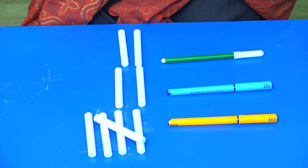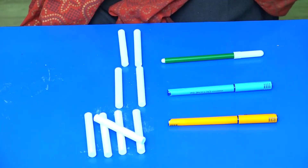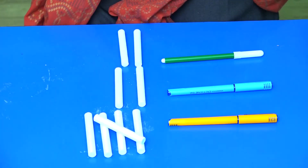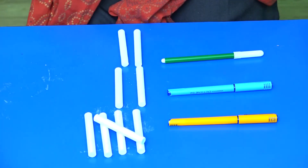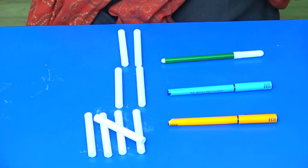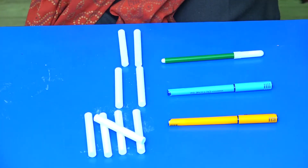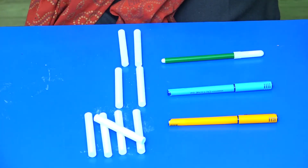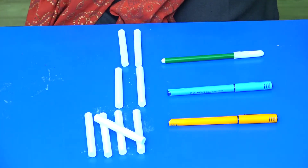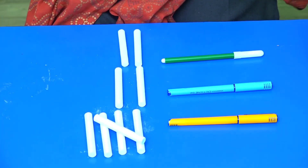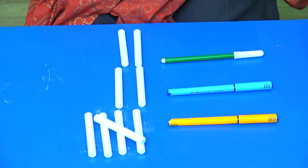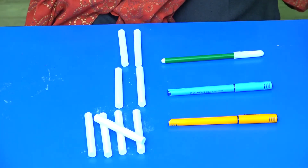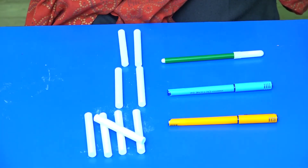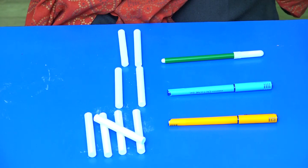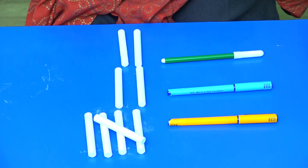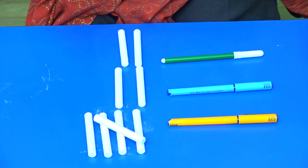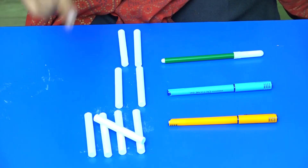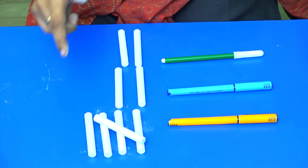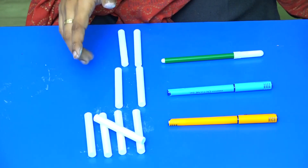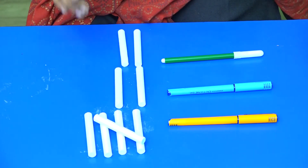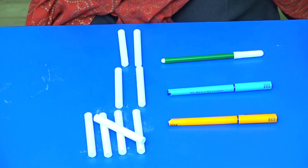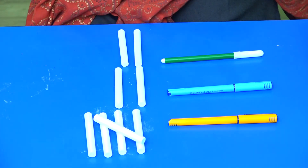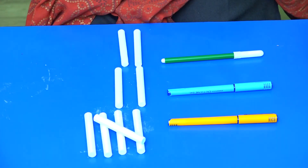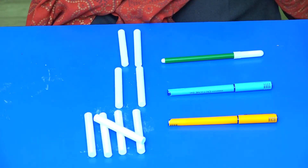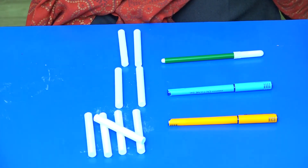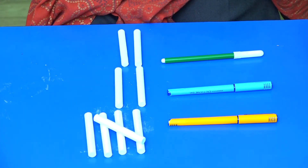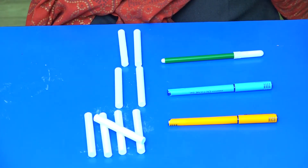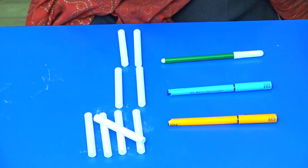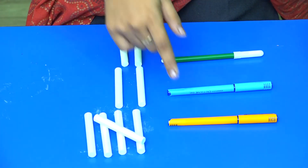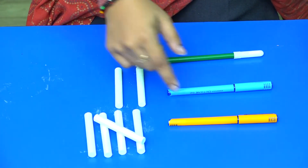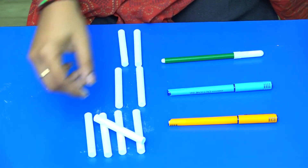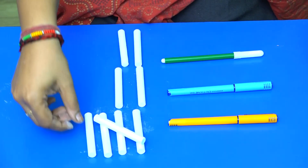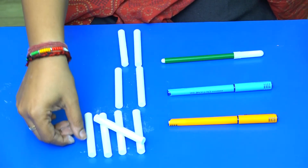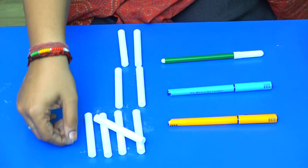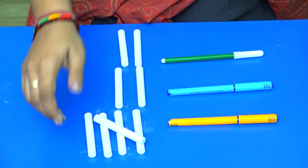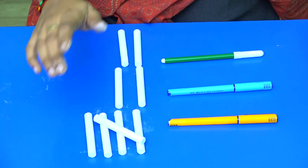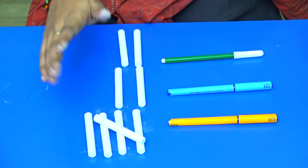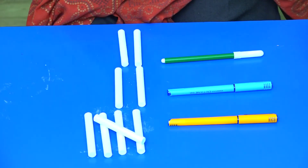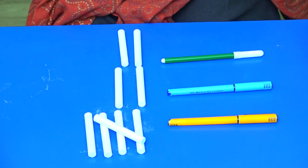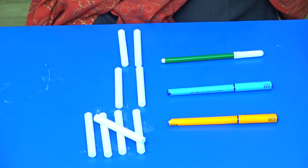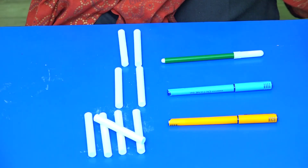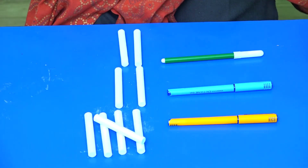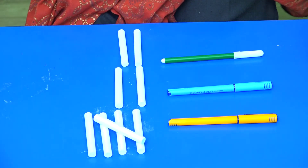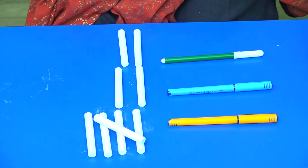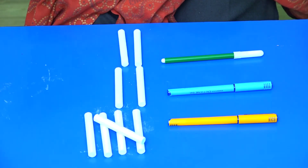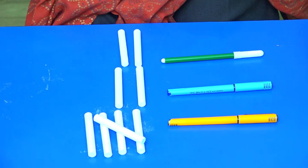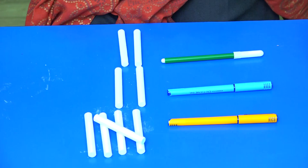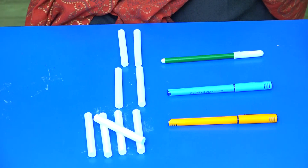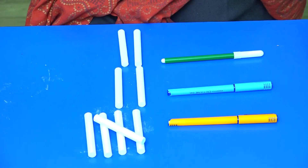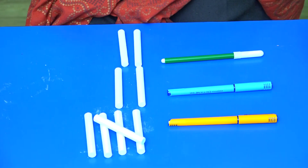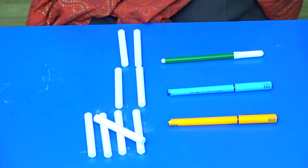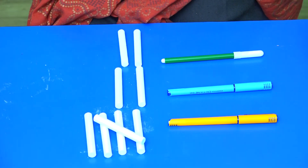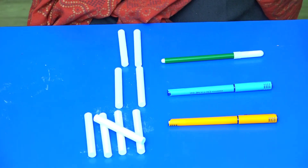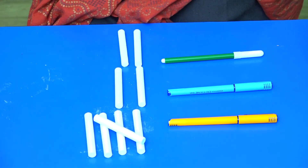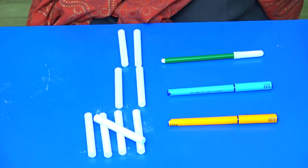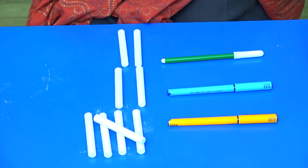your 5 set. That means till now I have approached the orange color 5 times. You